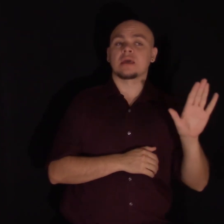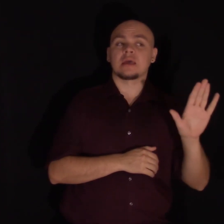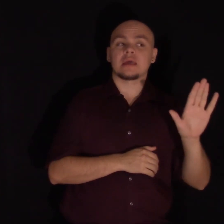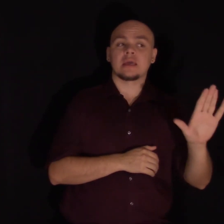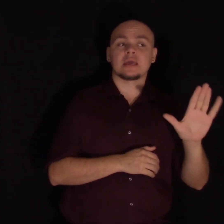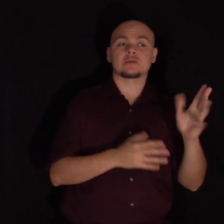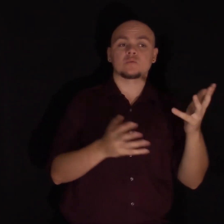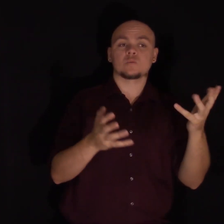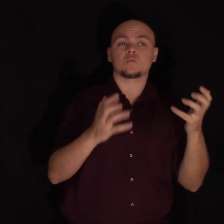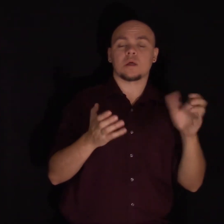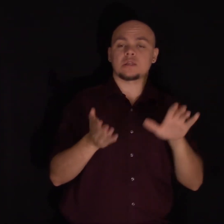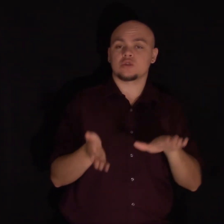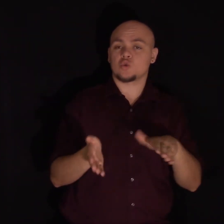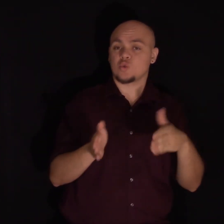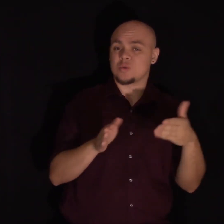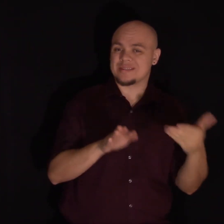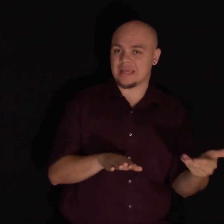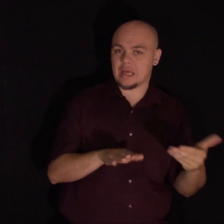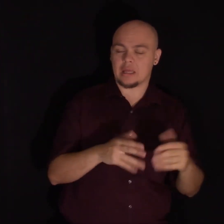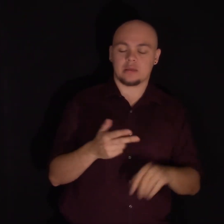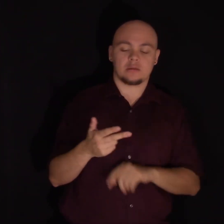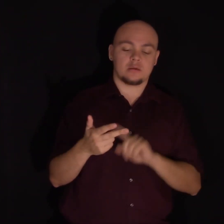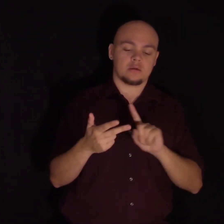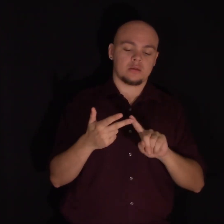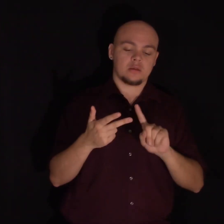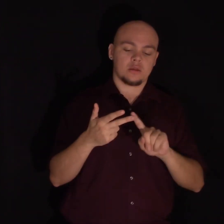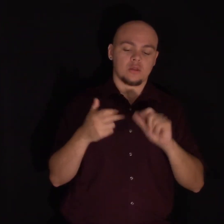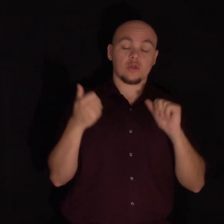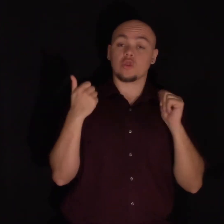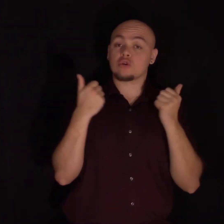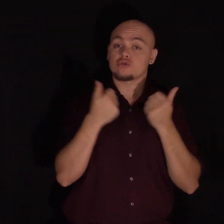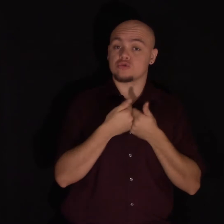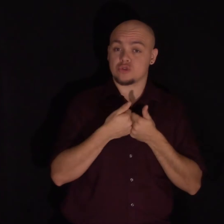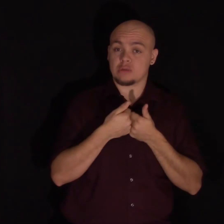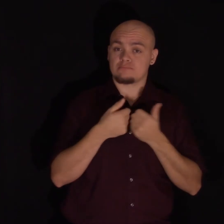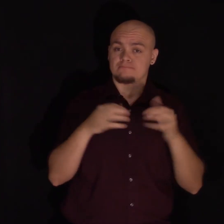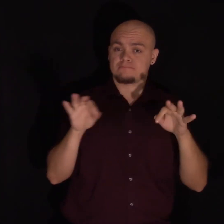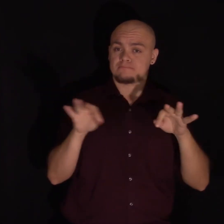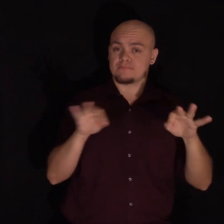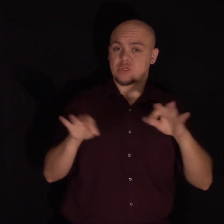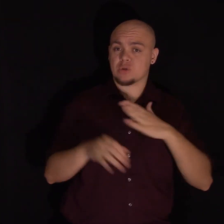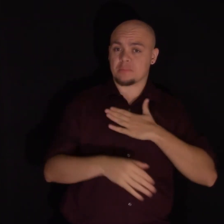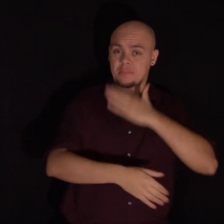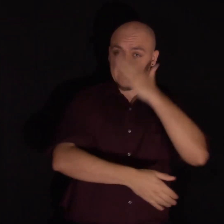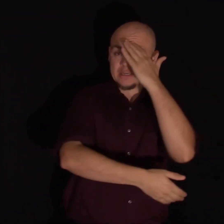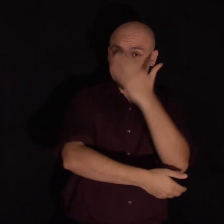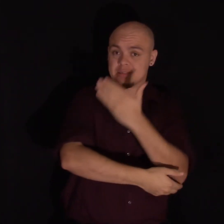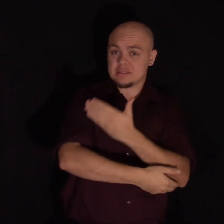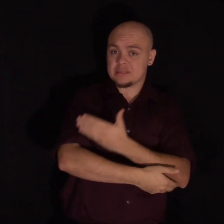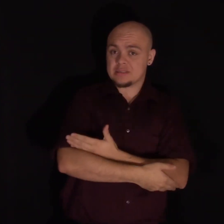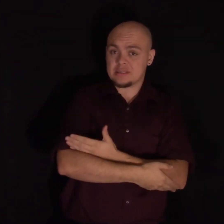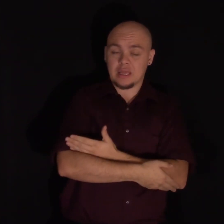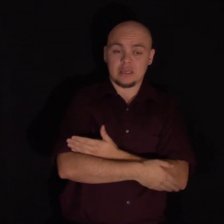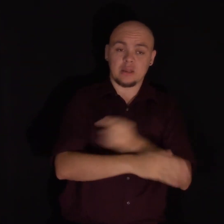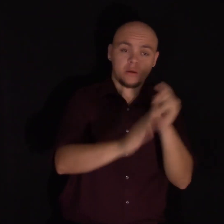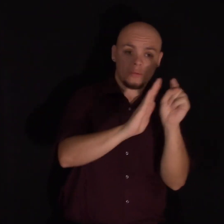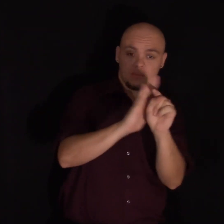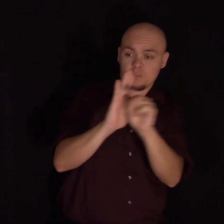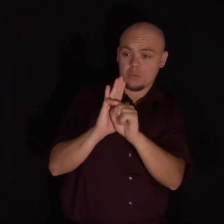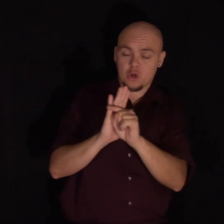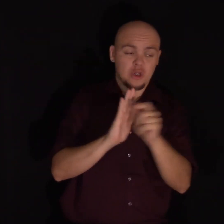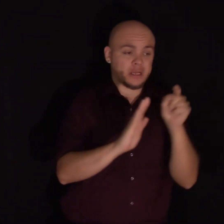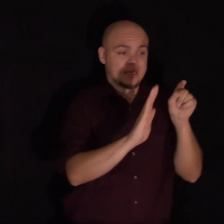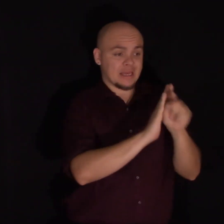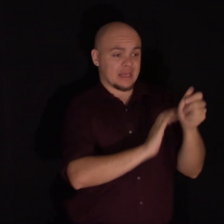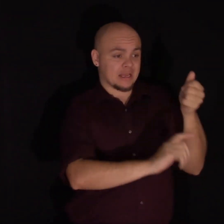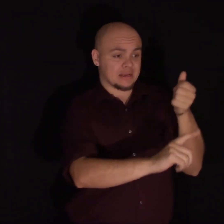die. The third challenge I have when I talk about my son's murder-suicide is that I'm talking